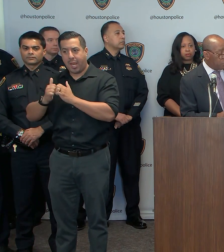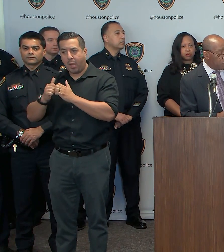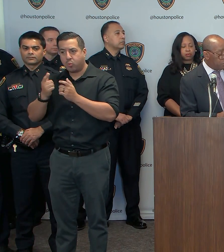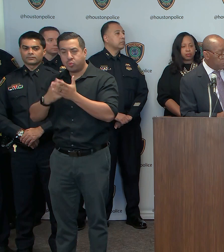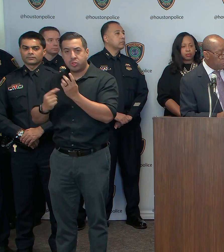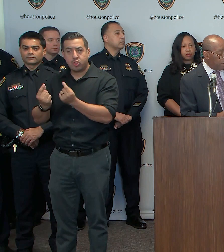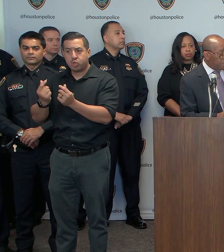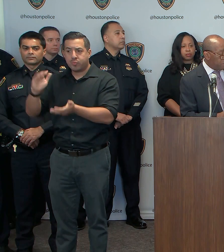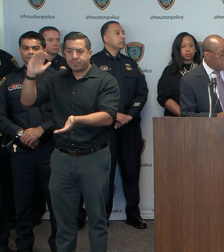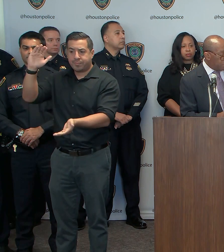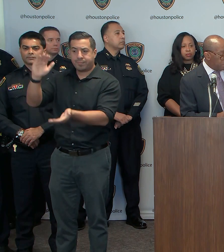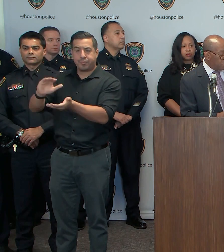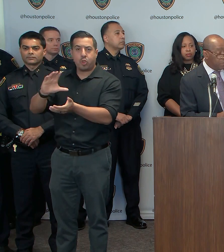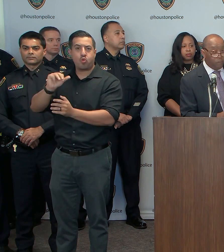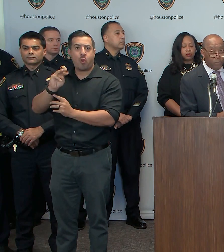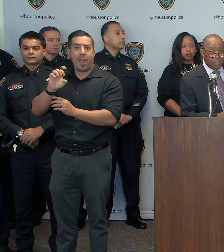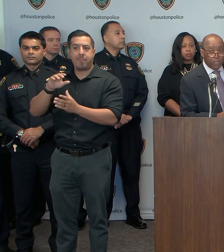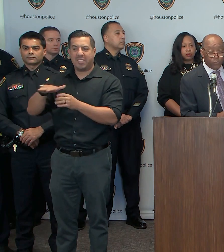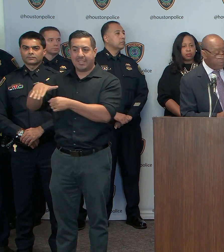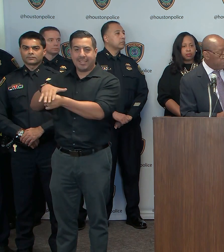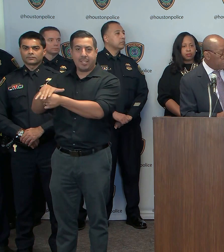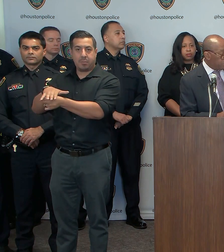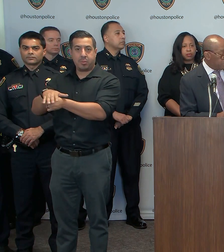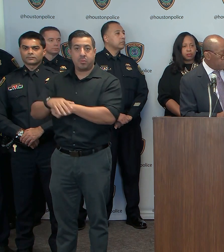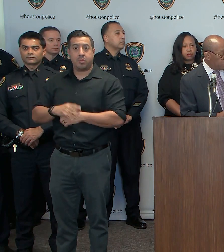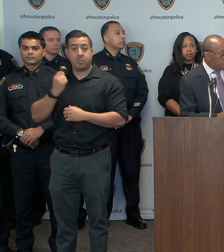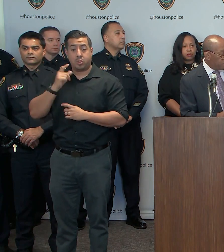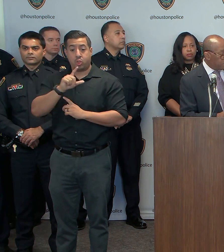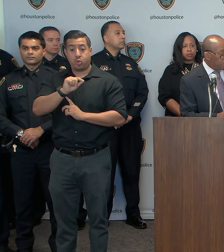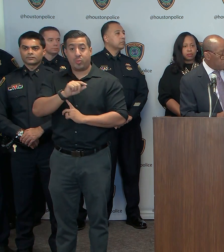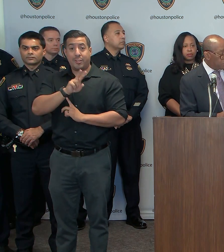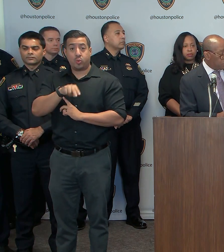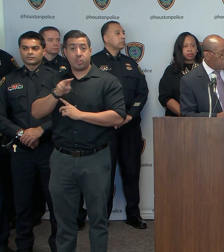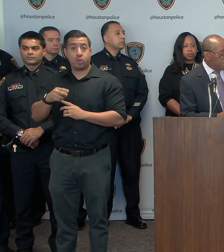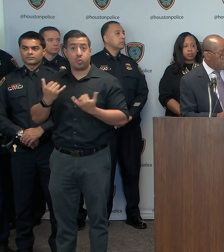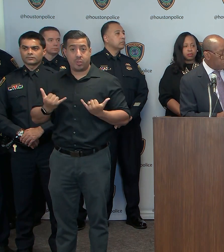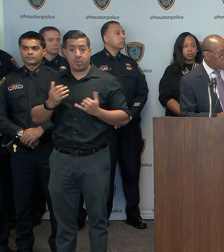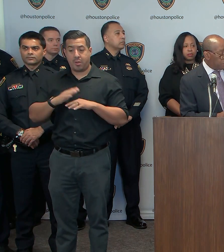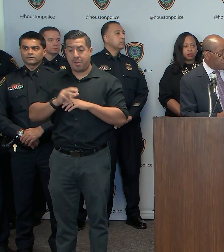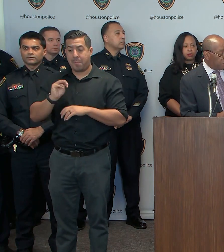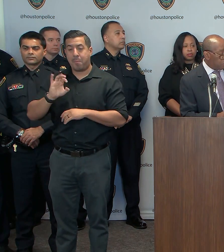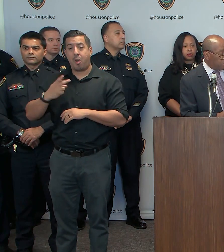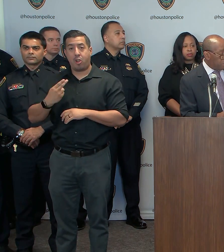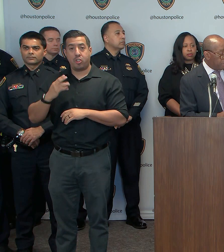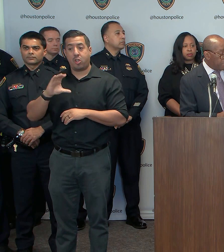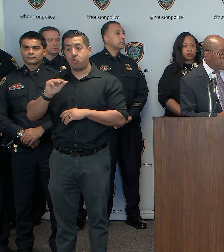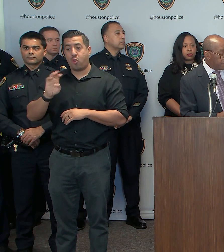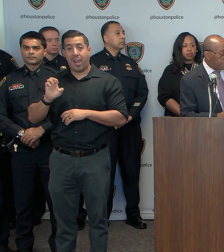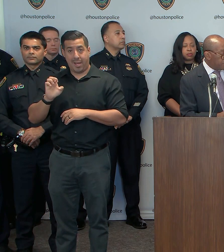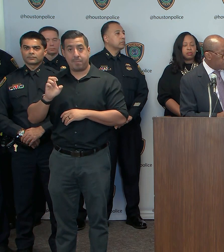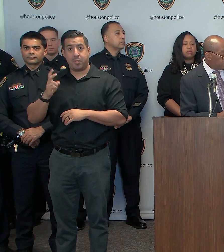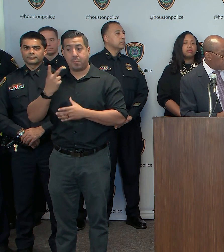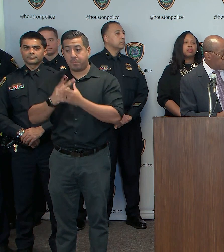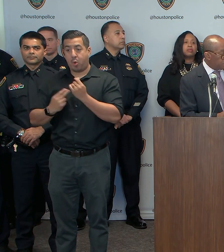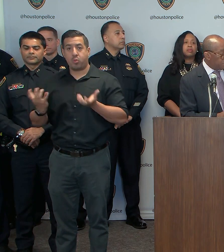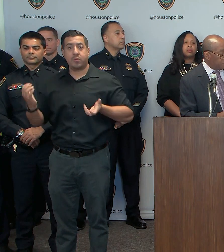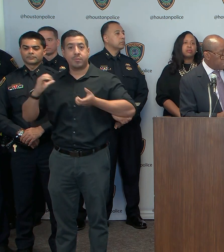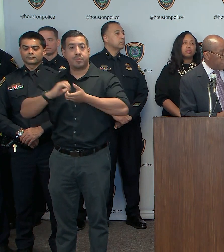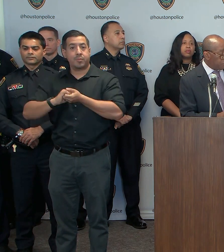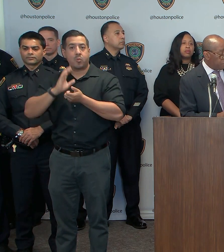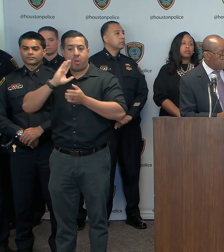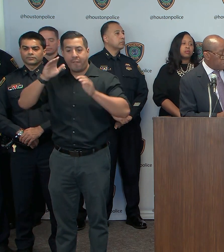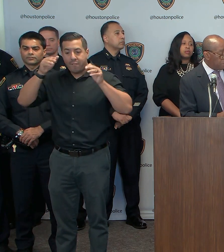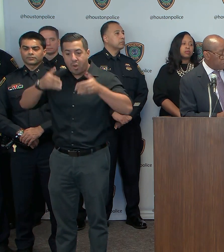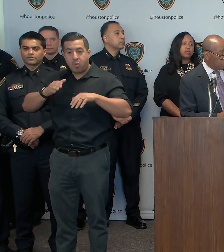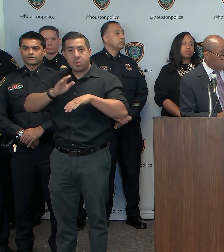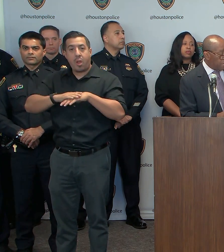strategies to reduce crime in their neighborhood. In 2022, March on Crime, Lucha contra el Crimen continues to focus on the